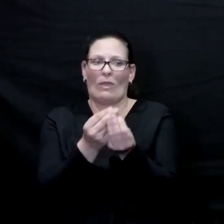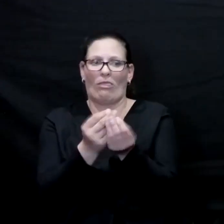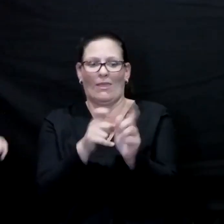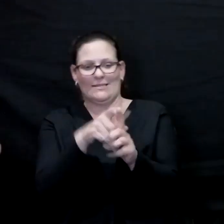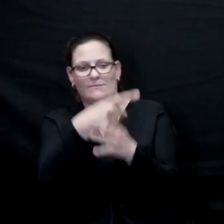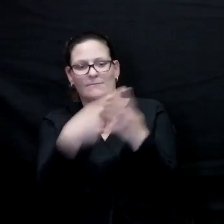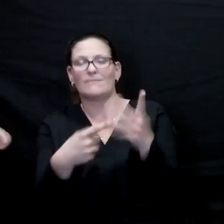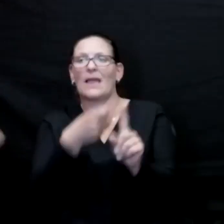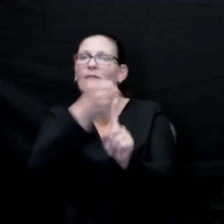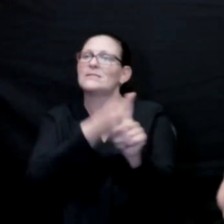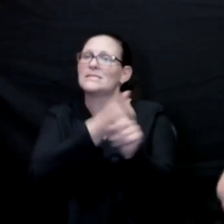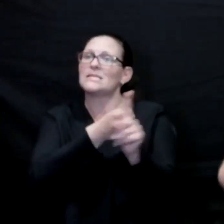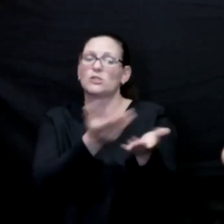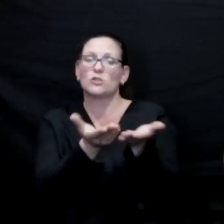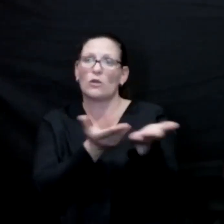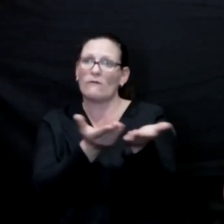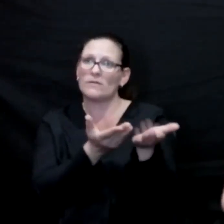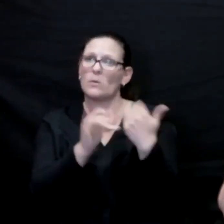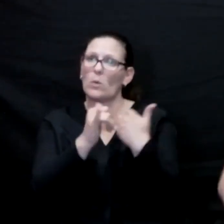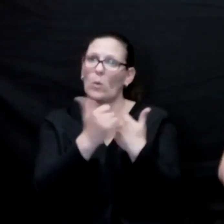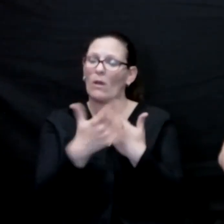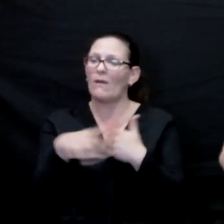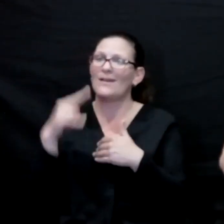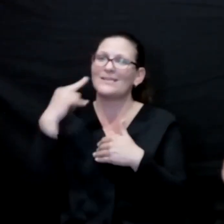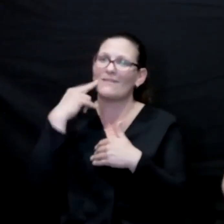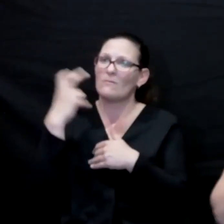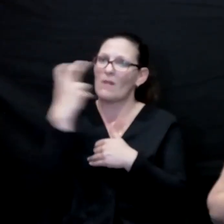with the Deafblind Hub and get that support.